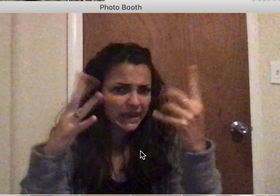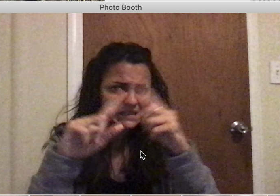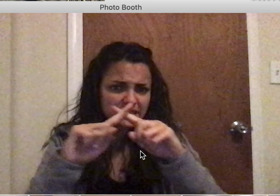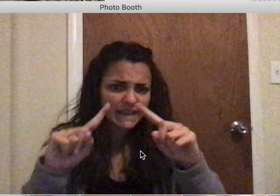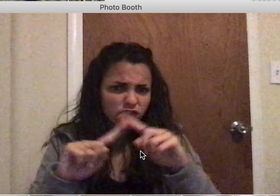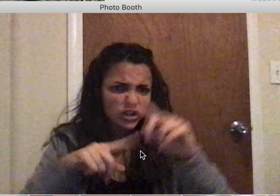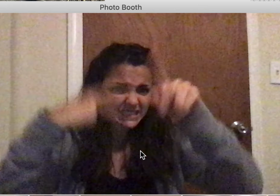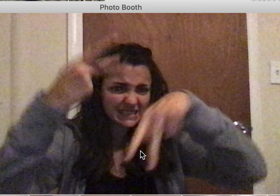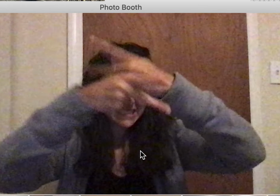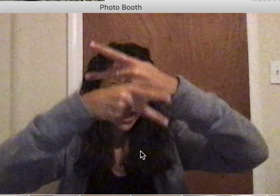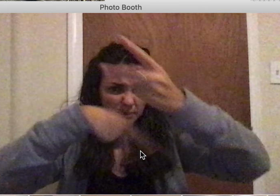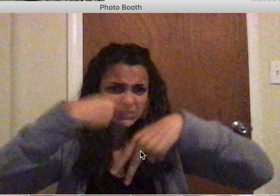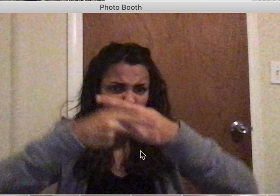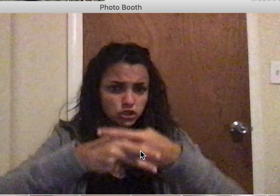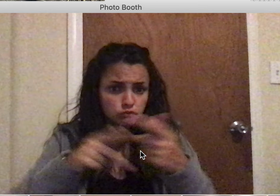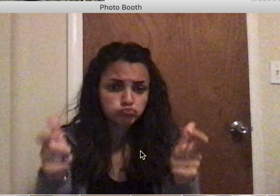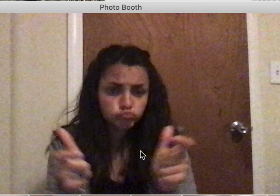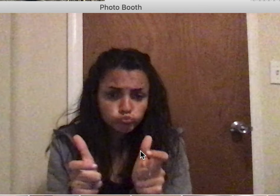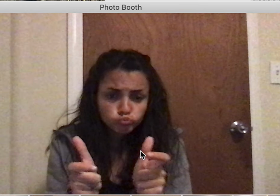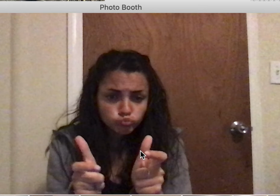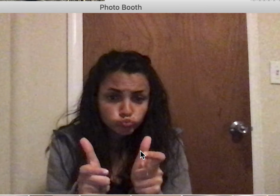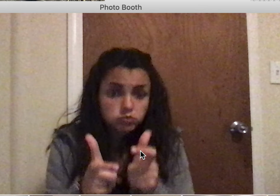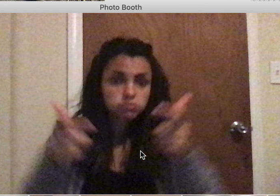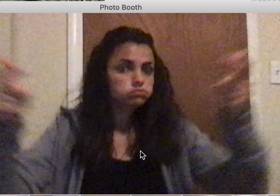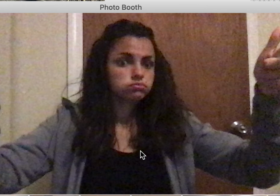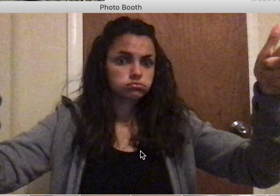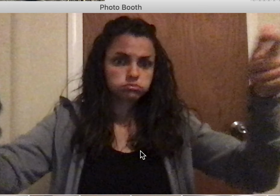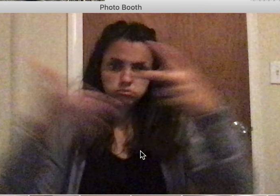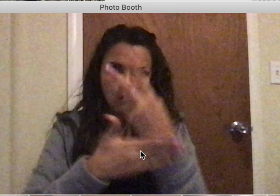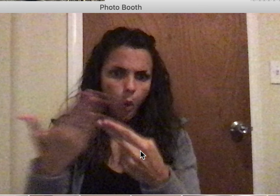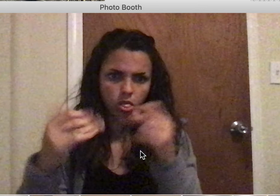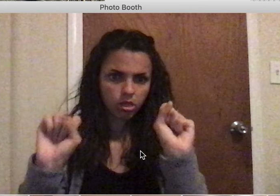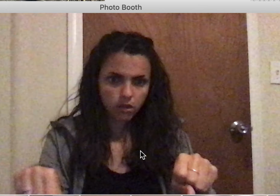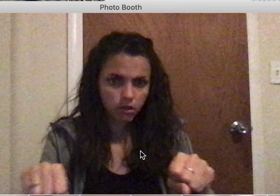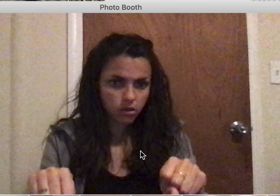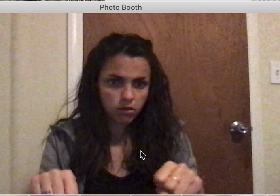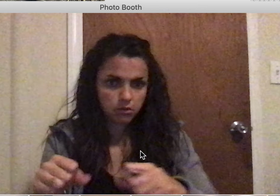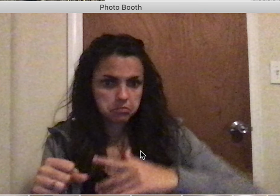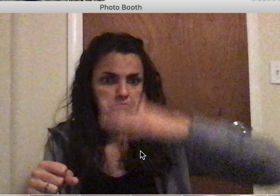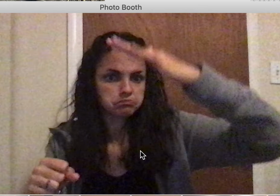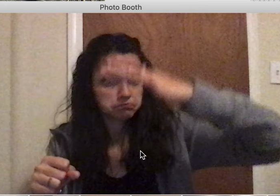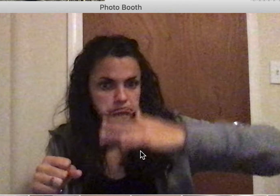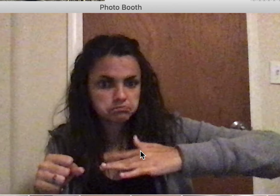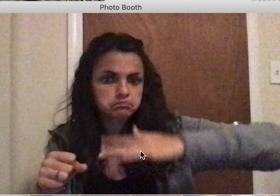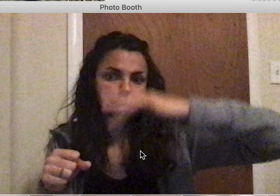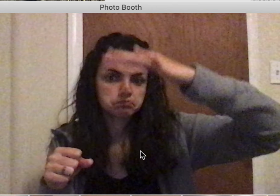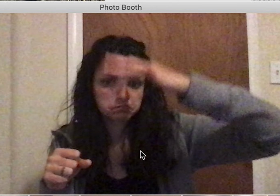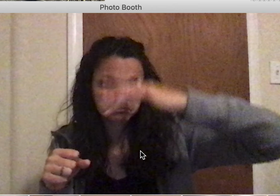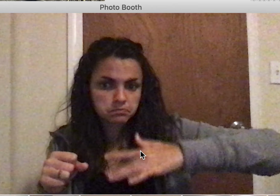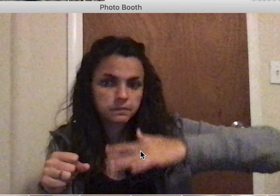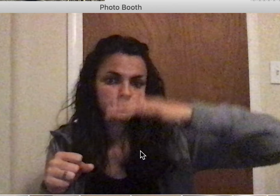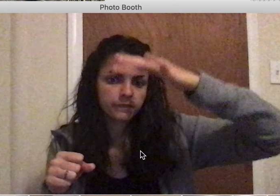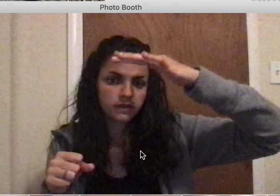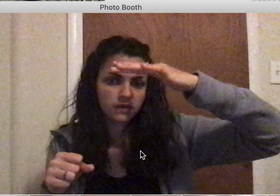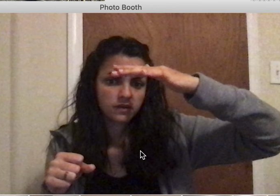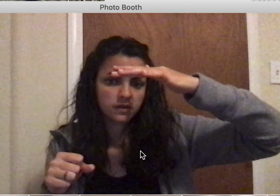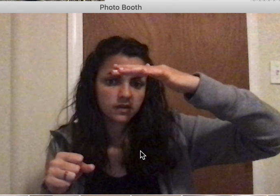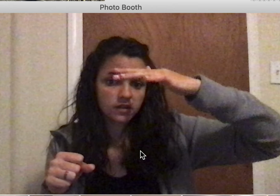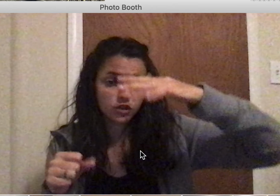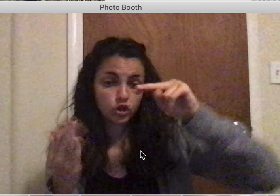very small systems, like if we're looking at a specific organisms and the bodily systems within